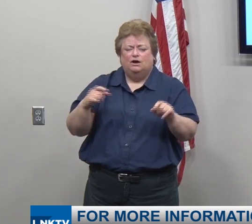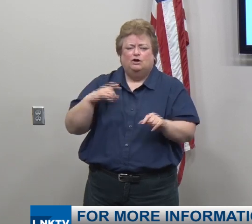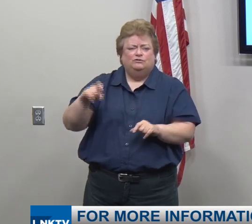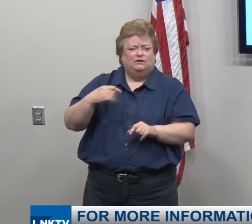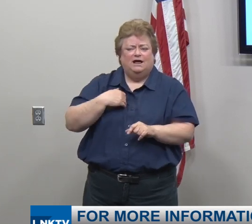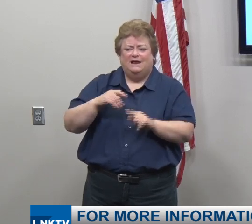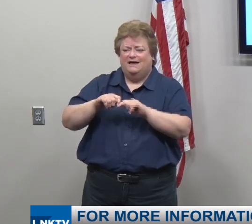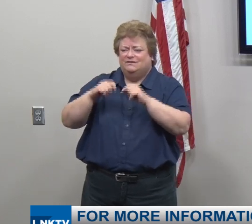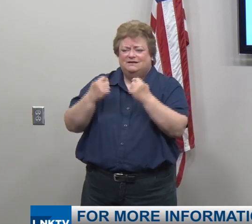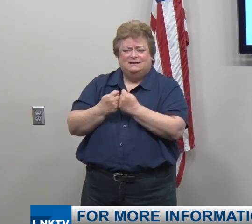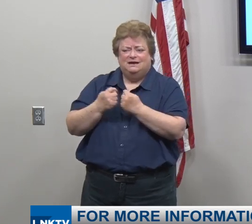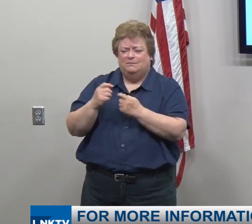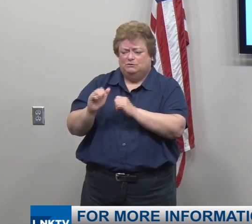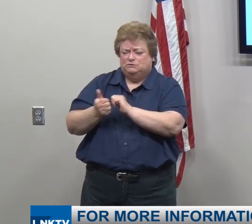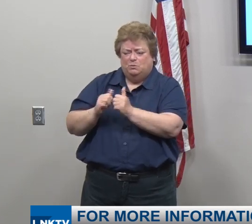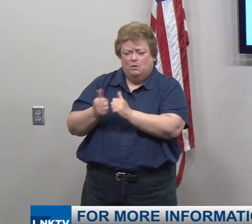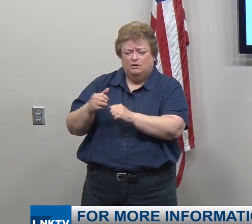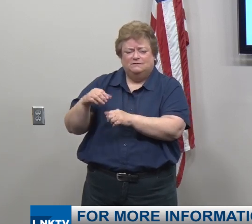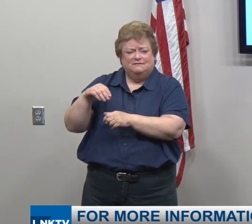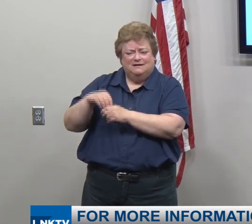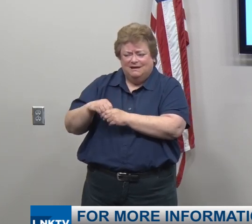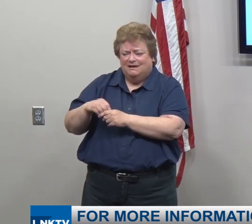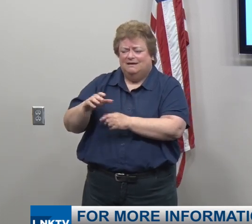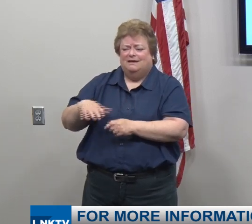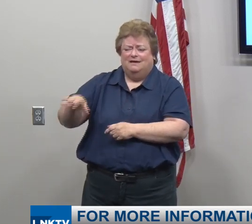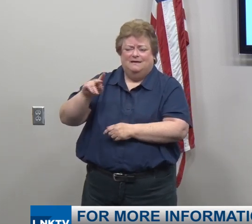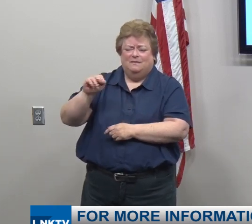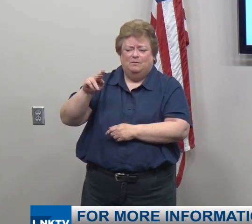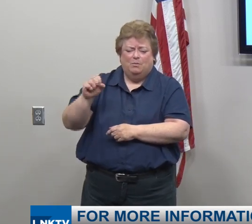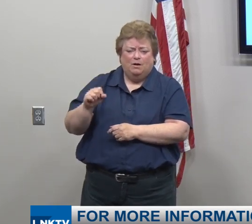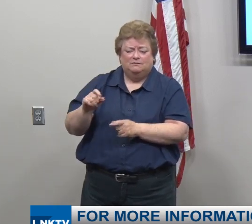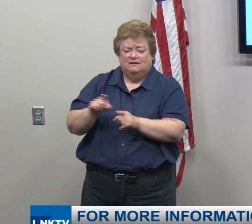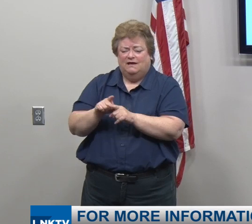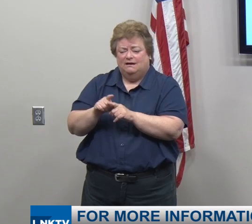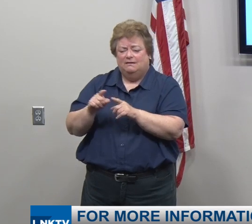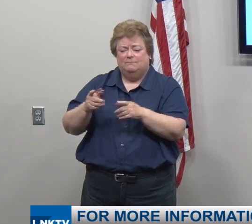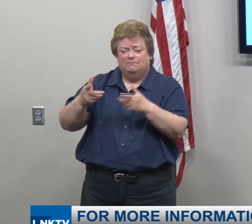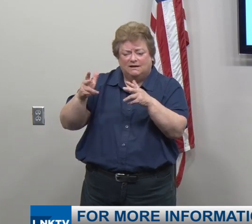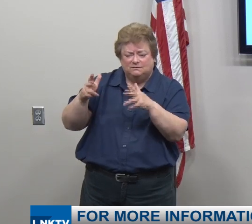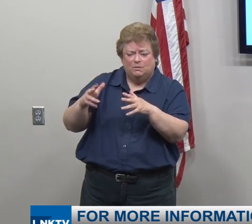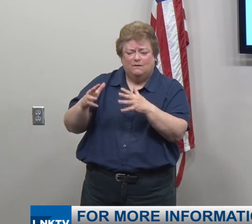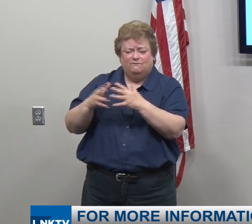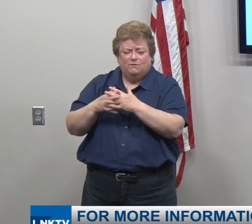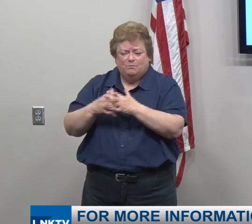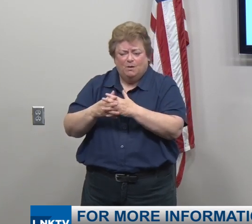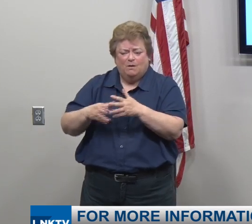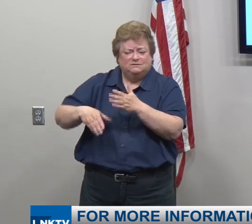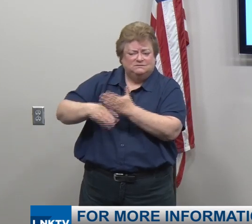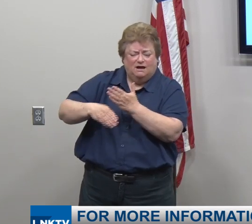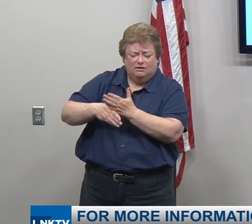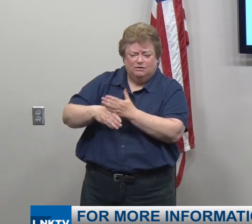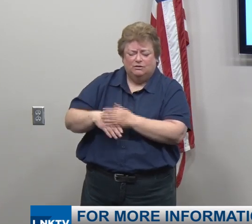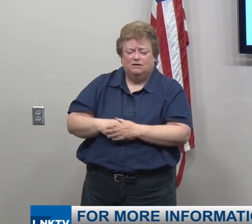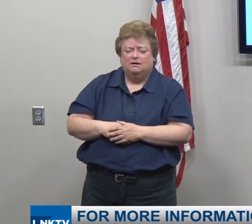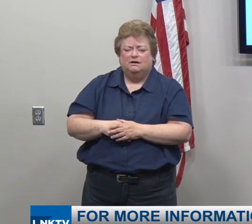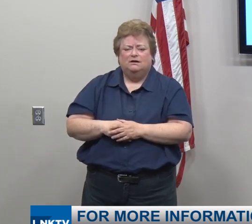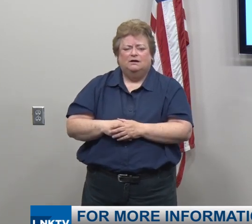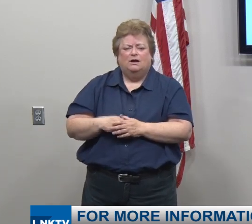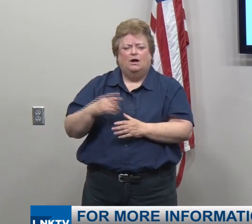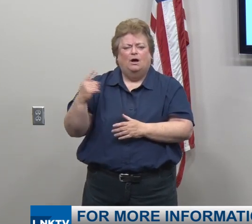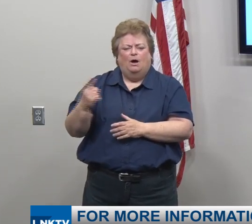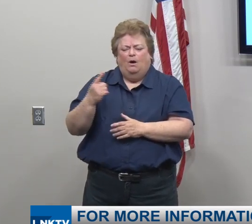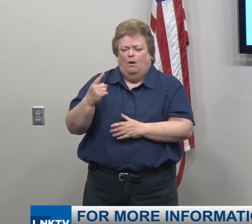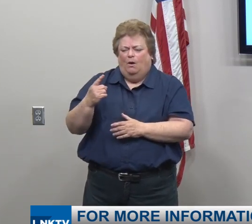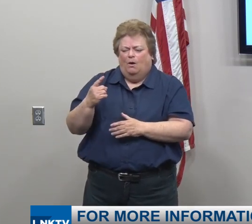parks, especially close contact sports like basketball, football, and soccer. To stay safe, do not play contact sports and